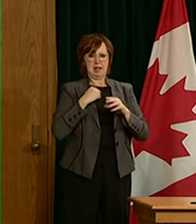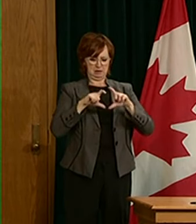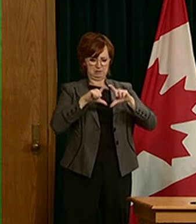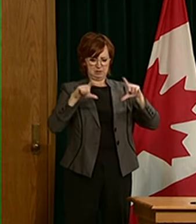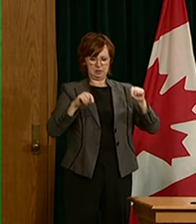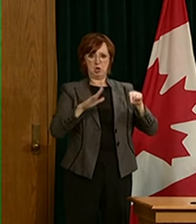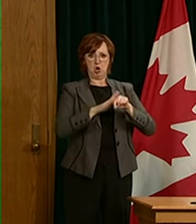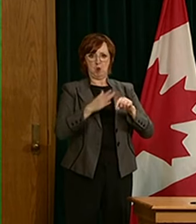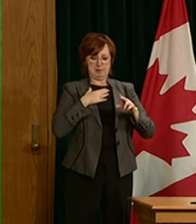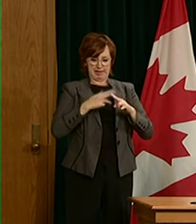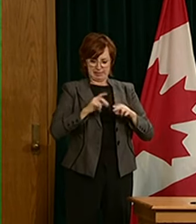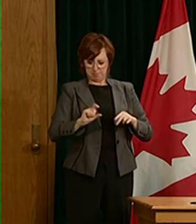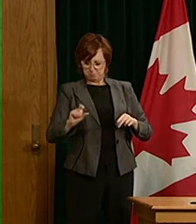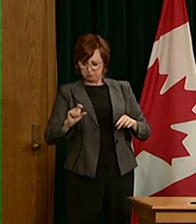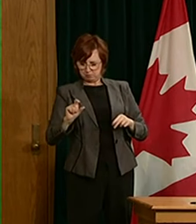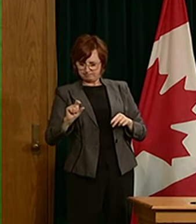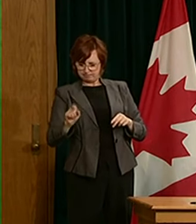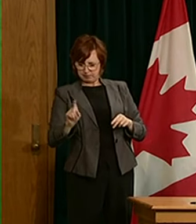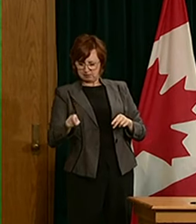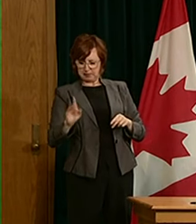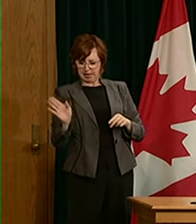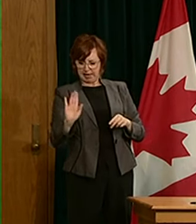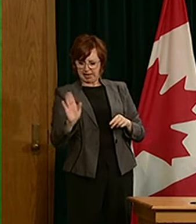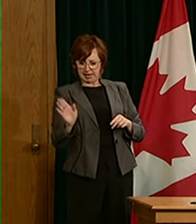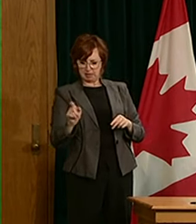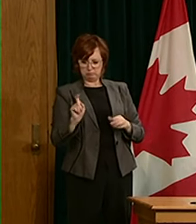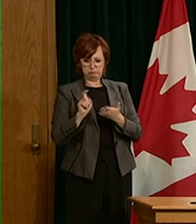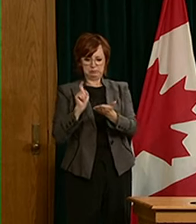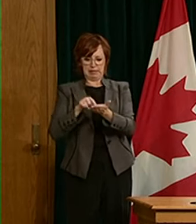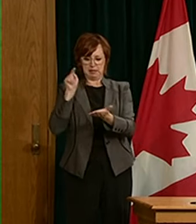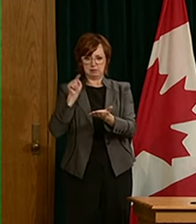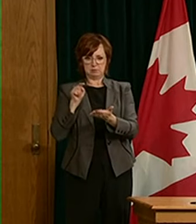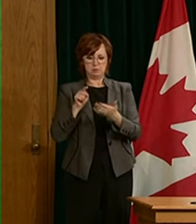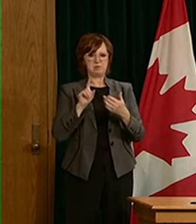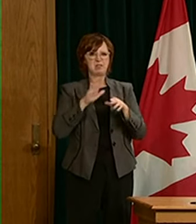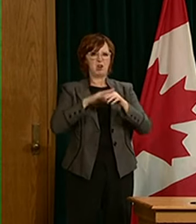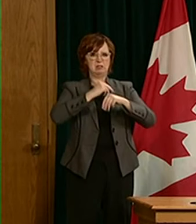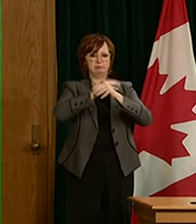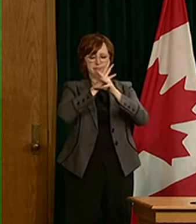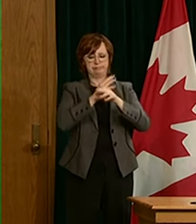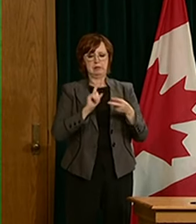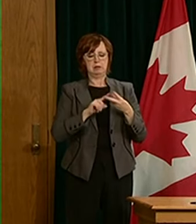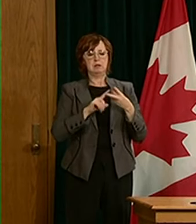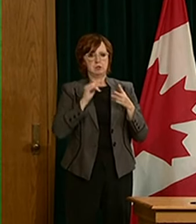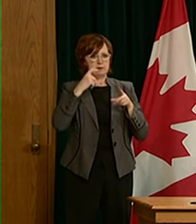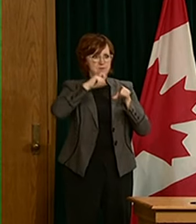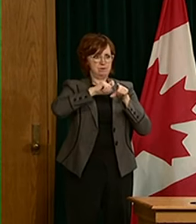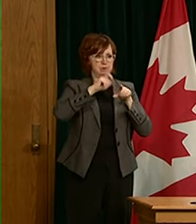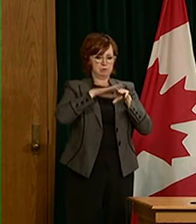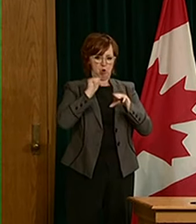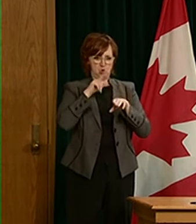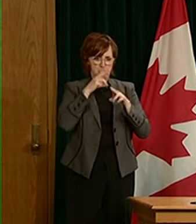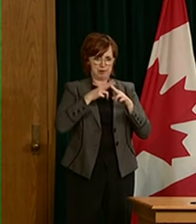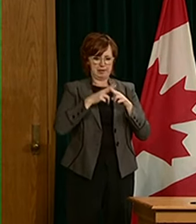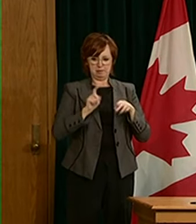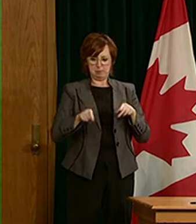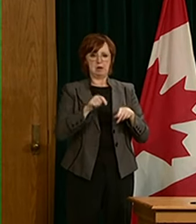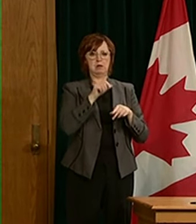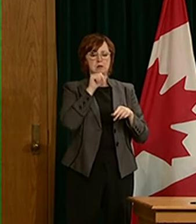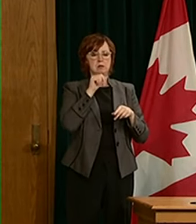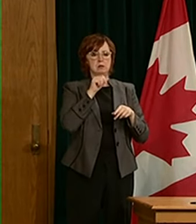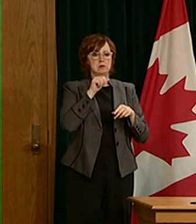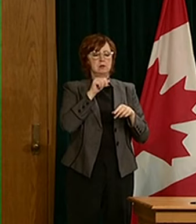on the right-hand panel of your screen. You can click that button. We'll call upon you, unmute your line, and you'll be able to ask your question. The third way is